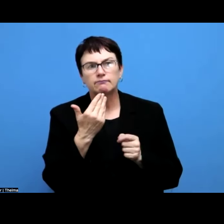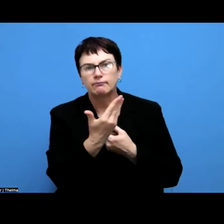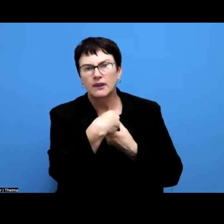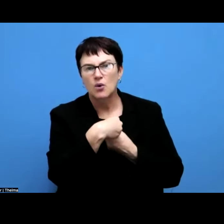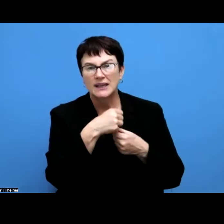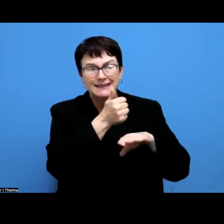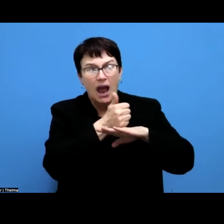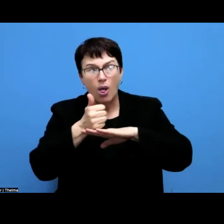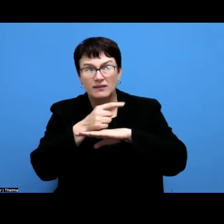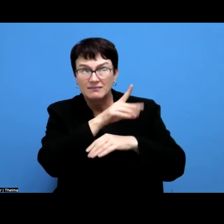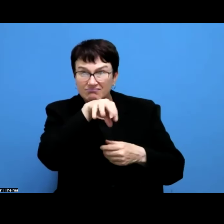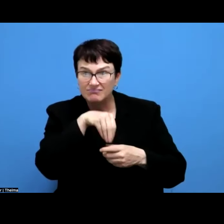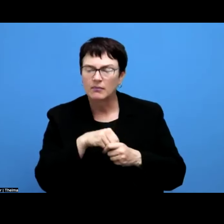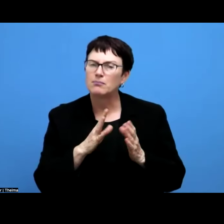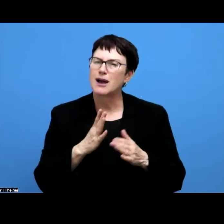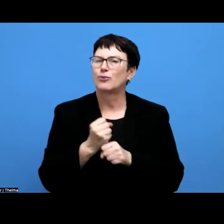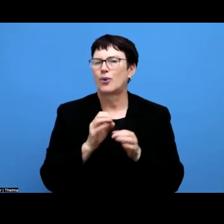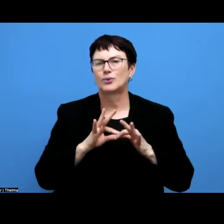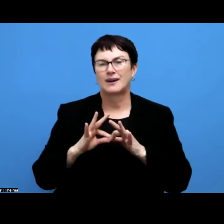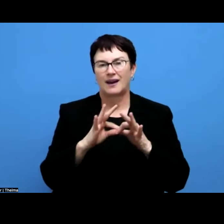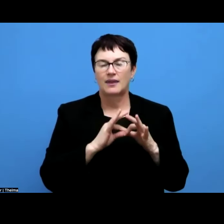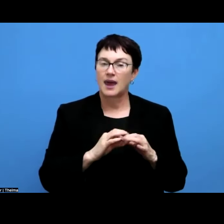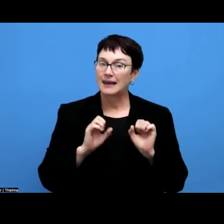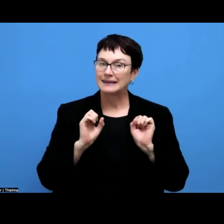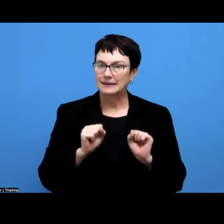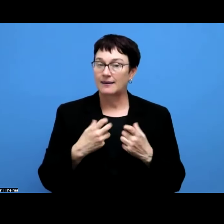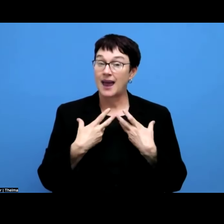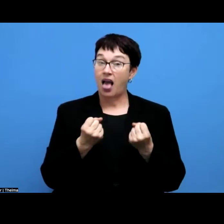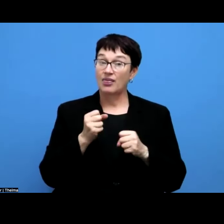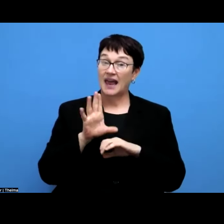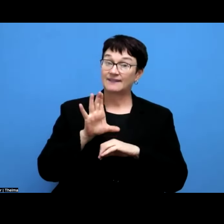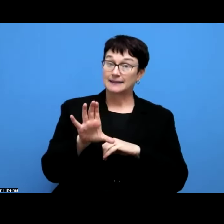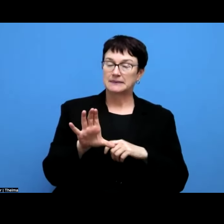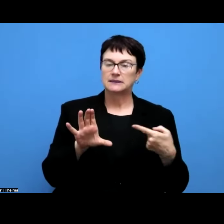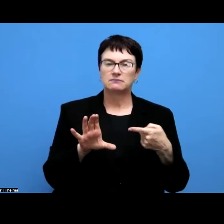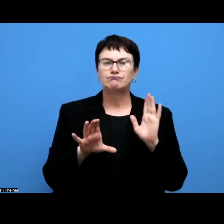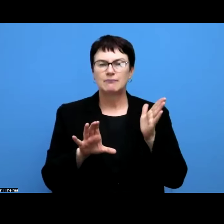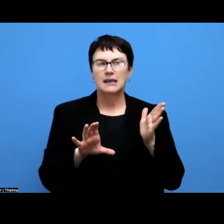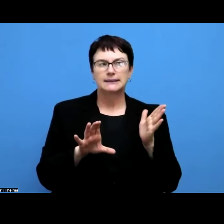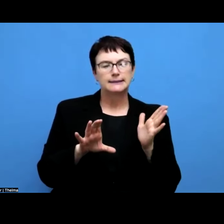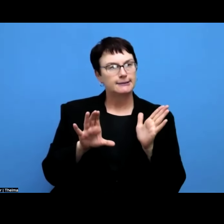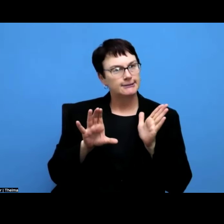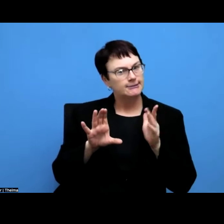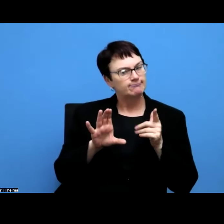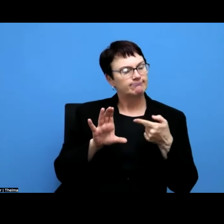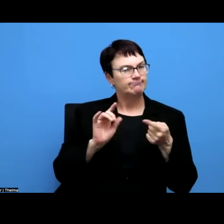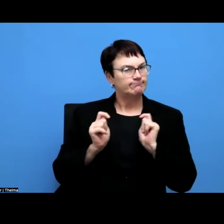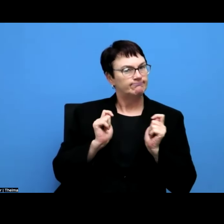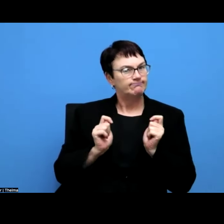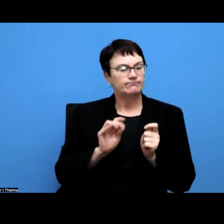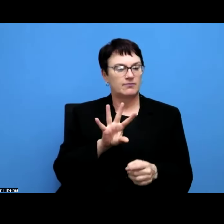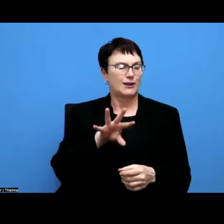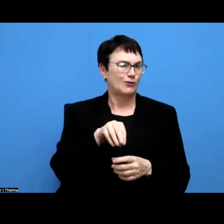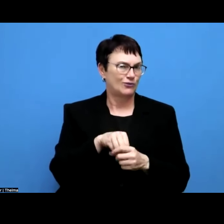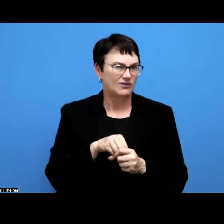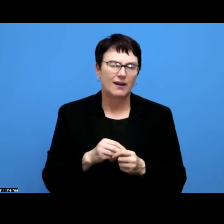together to influence health investments and leverage partnerships and financing to accelerate progress towards health